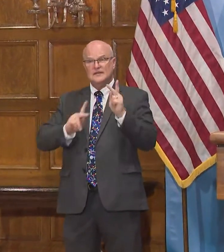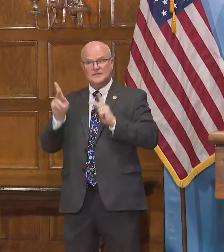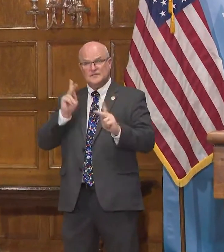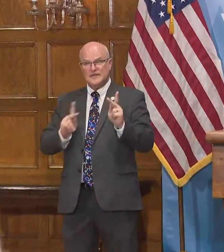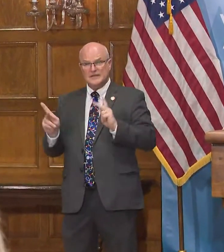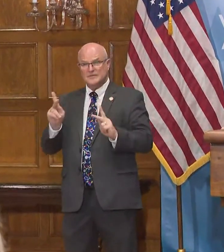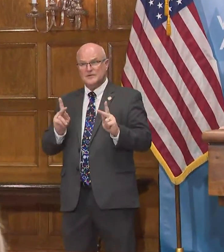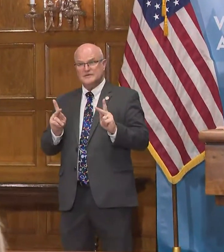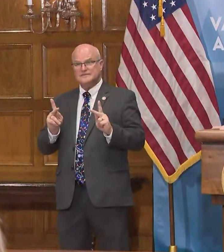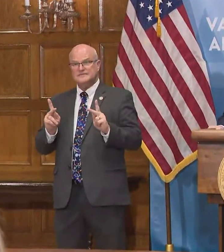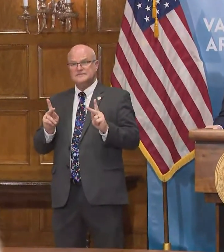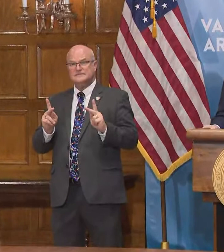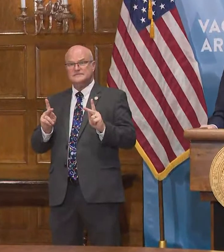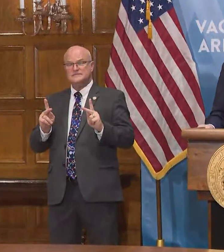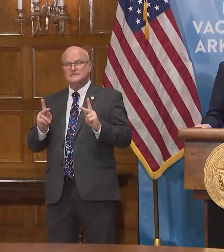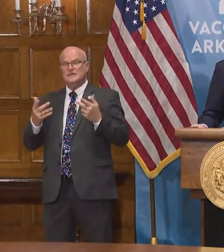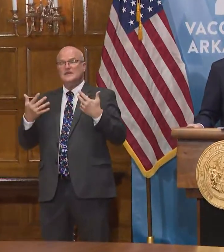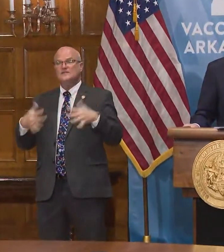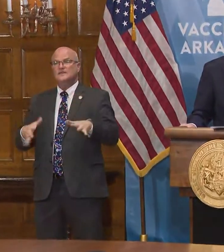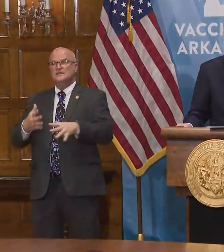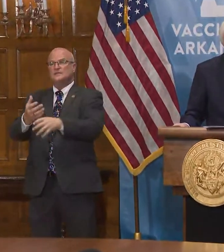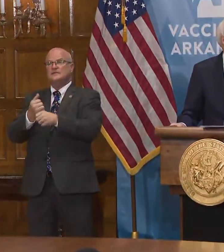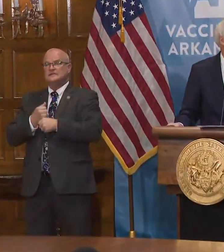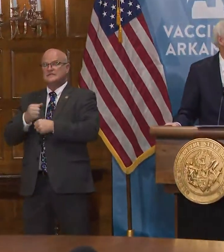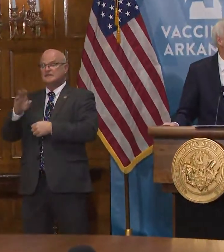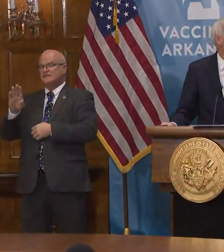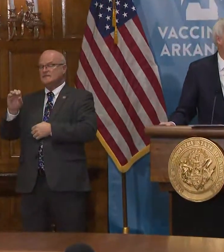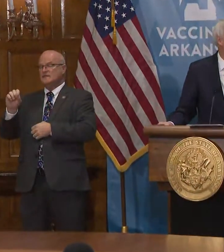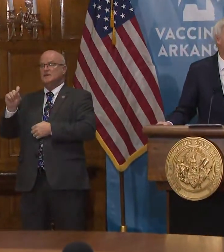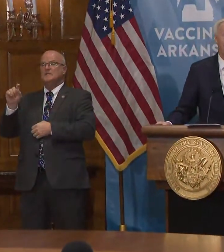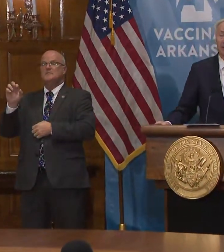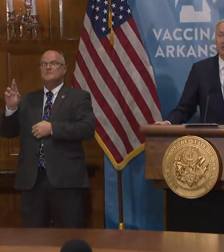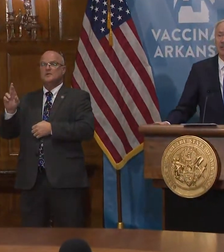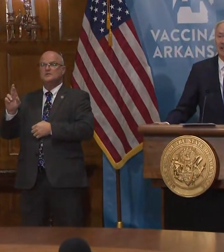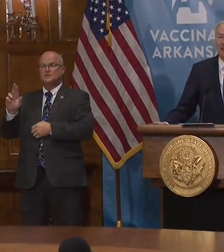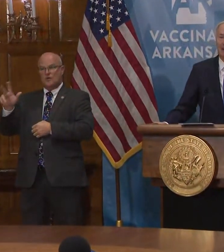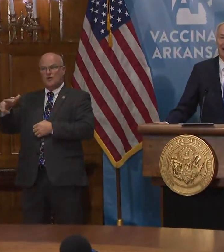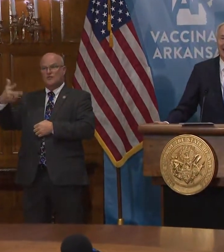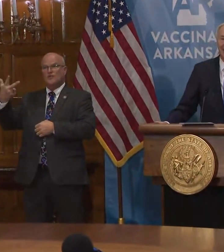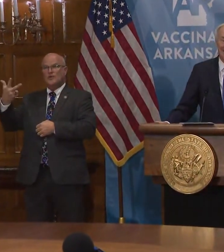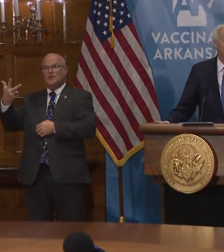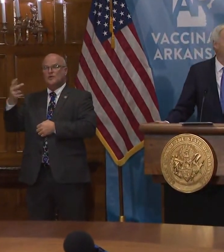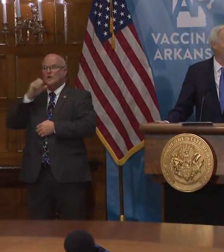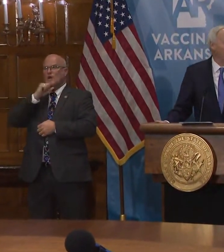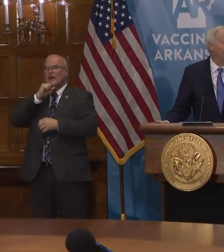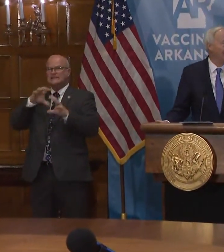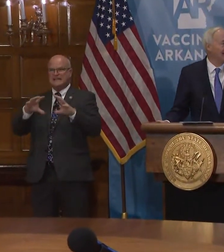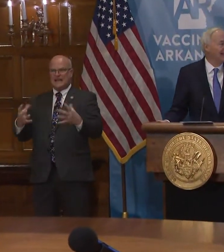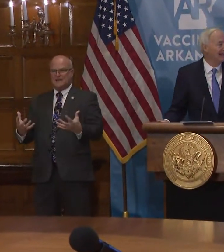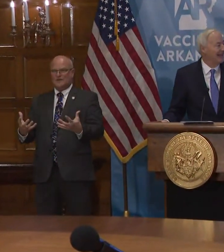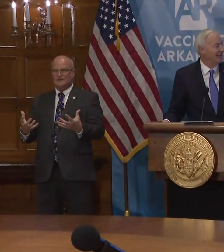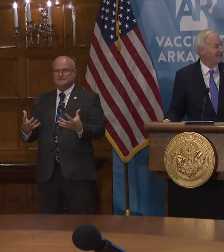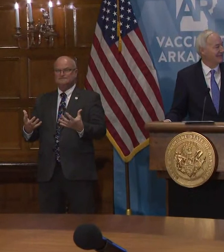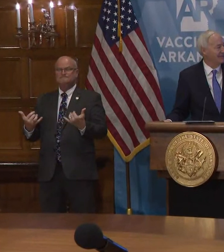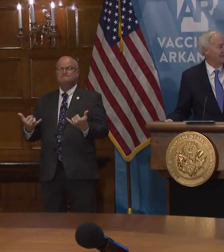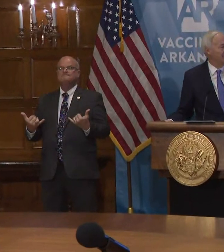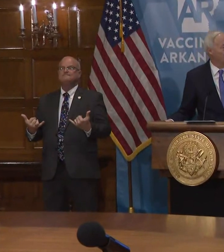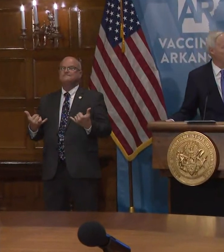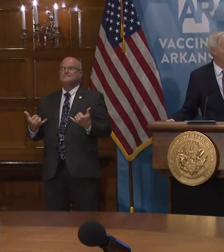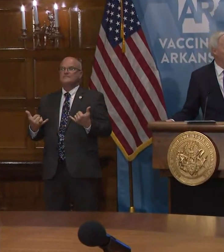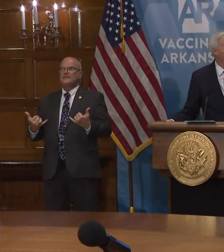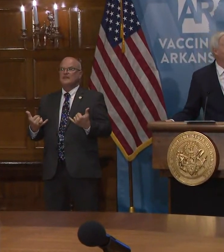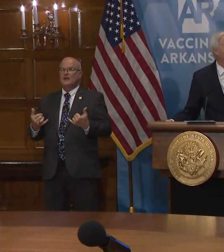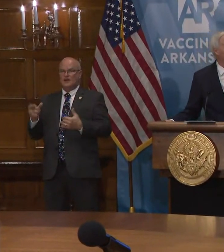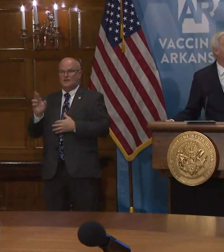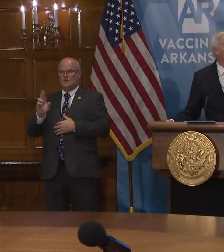population that has received booster doses or third doses, and is by age category. Now,